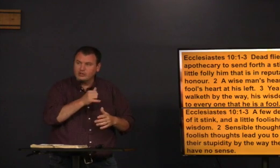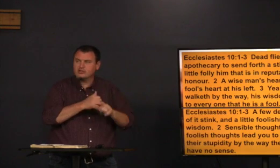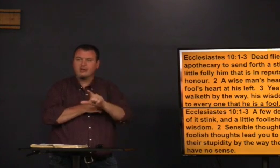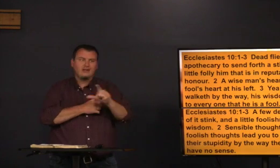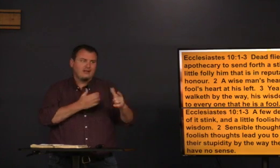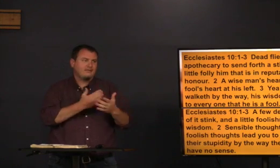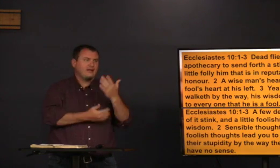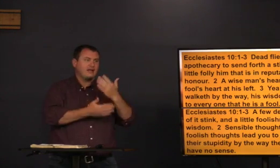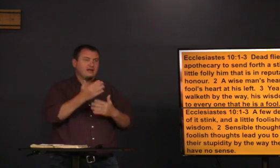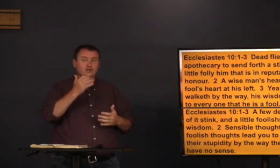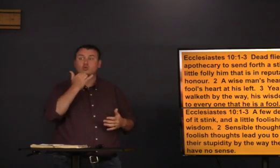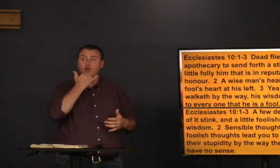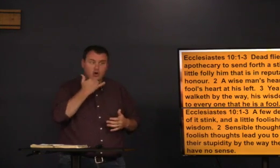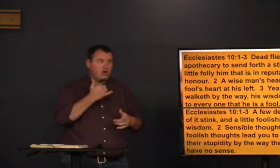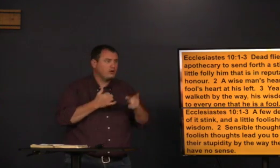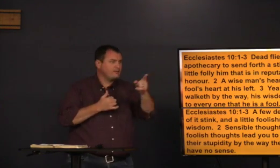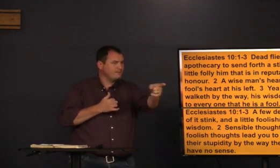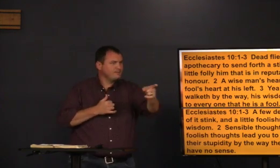foolish, left hand is wrong.